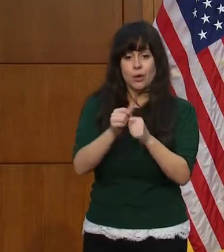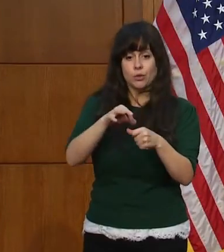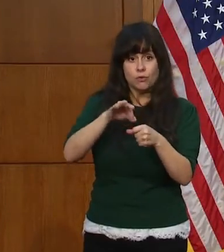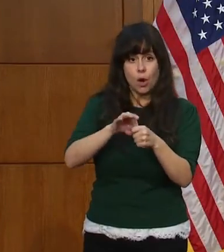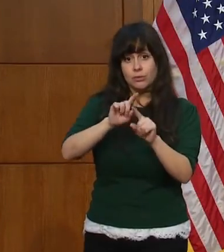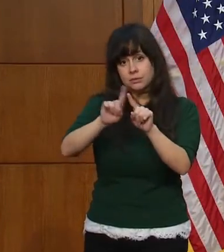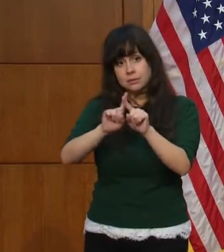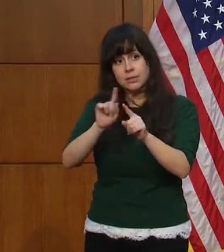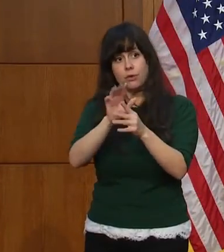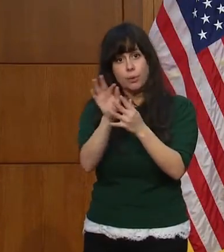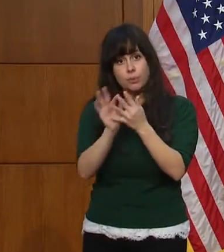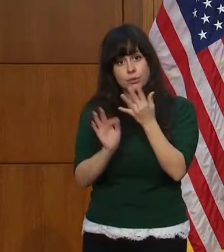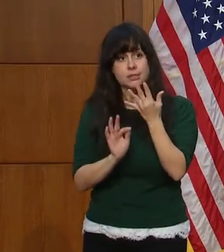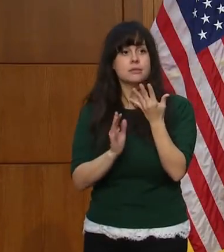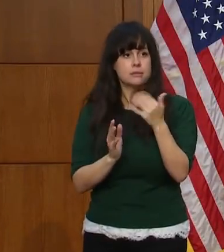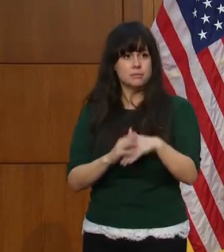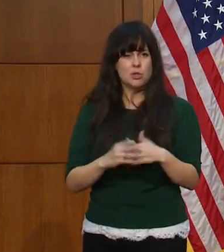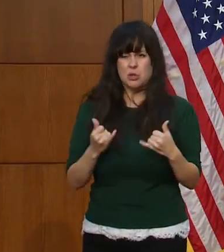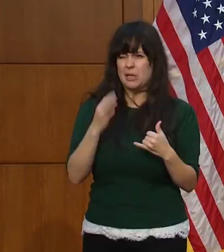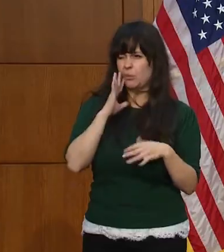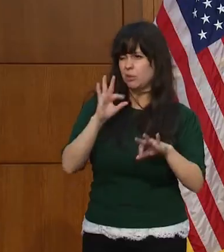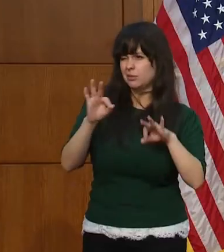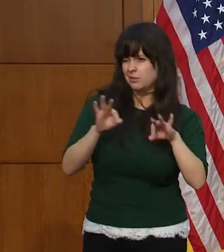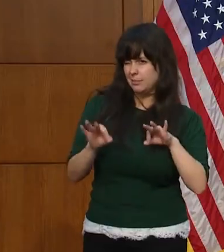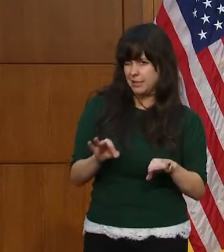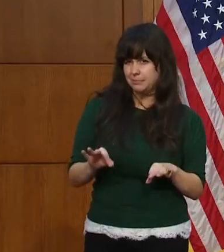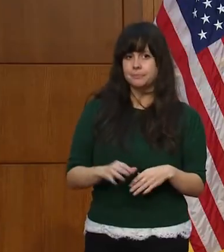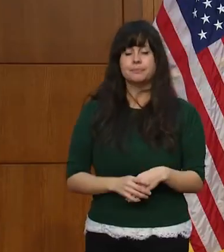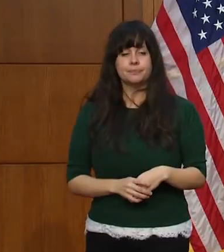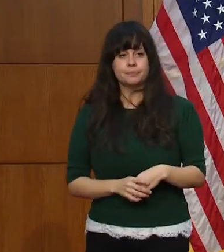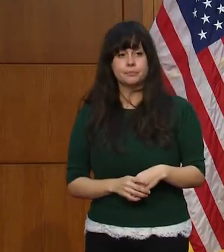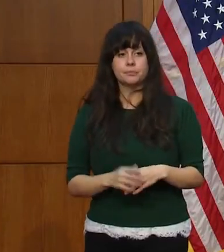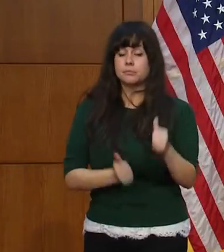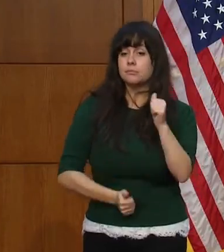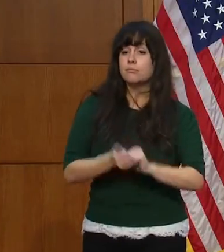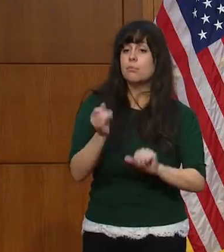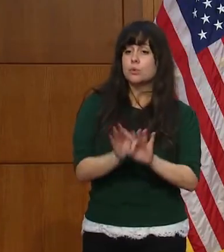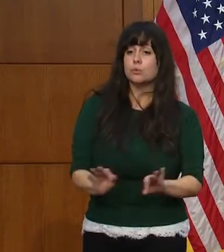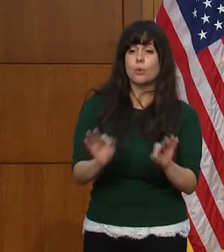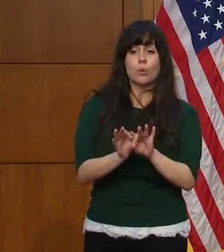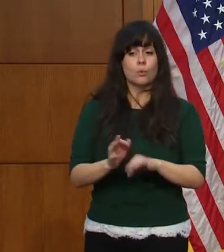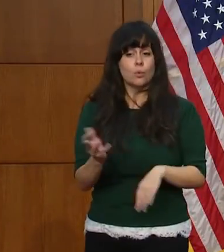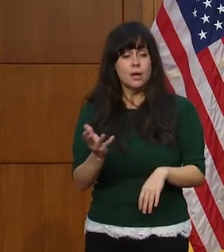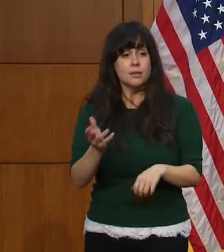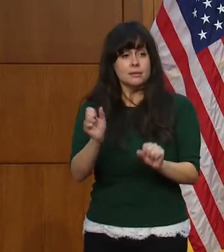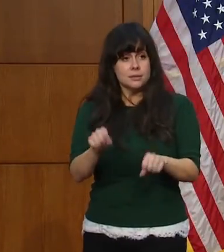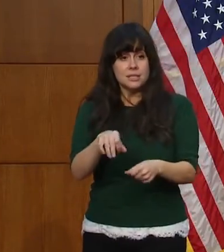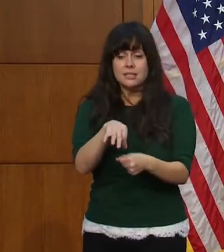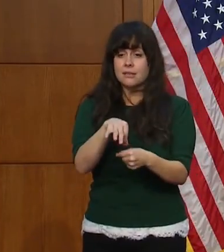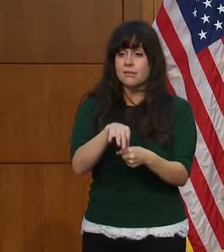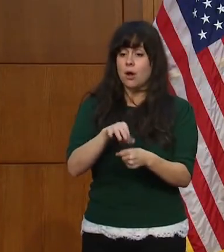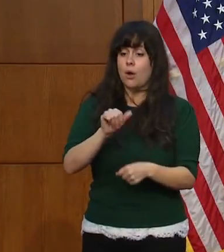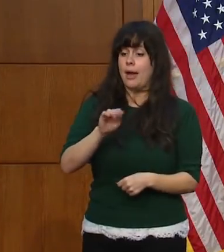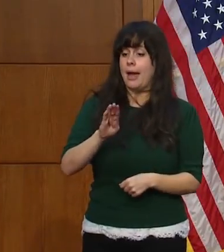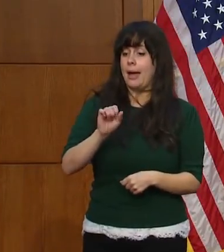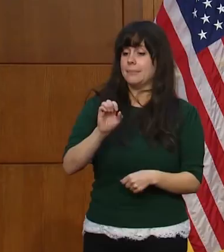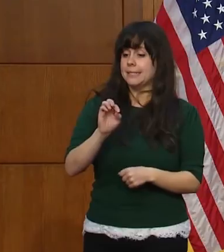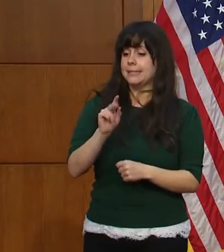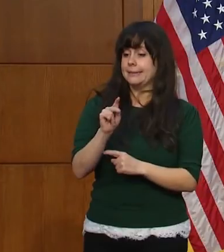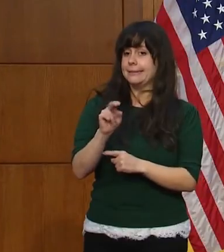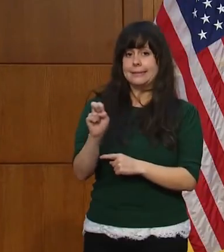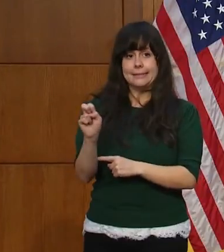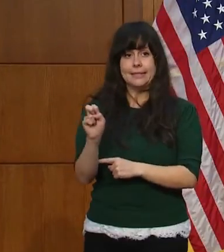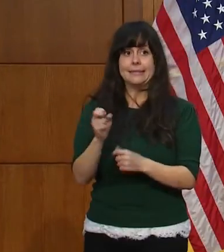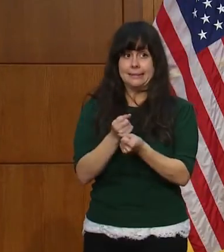vote. So let's kind of walk through that, if you will. Most importantly, you can vote absentee safely